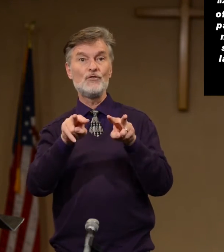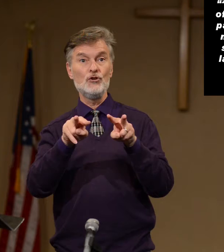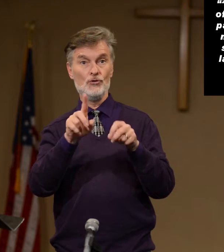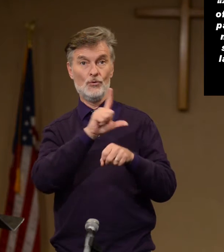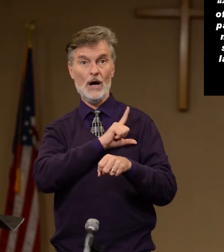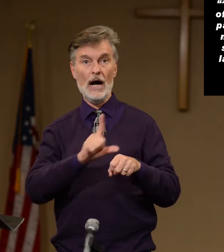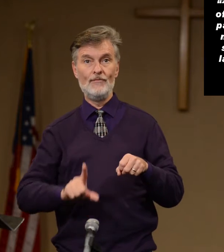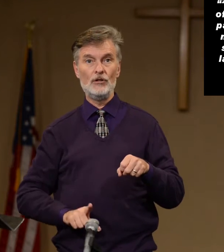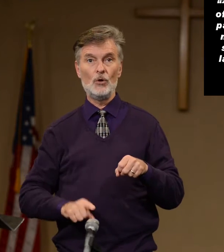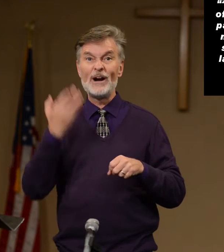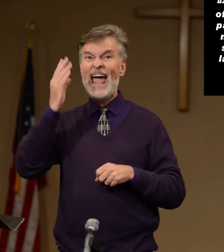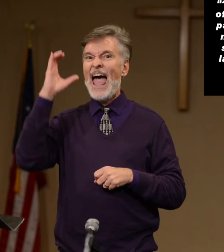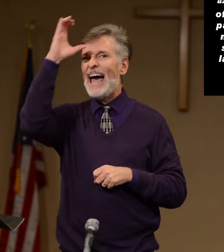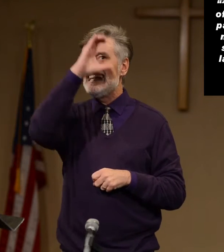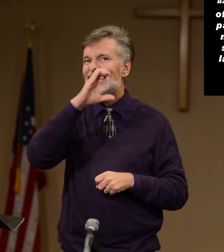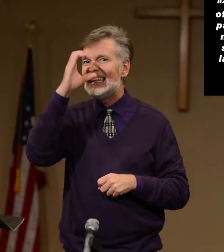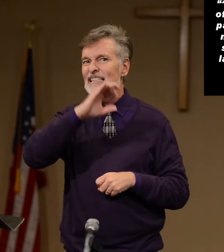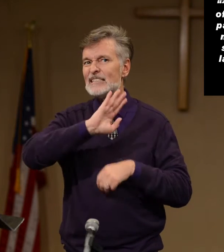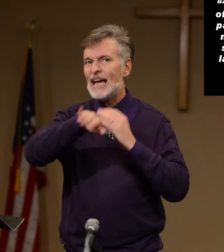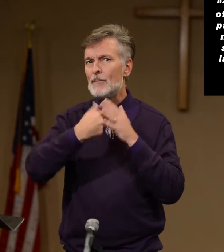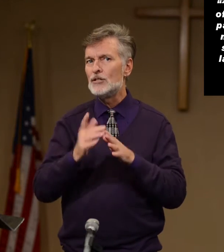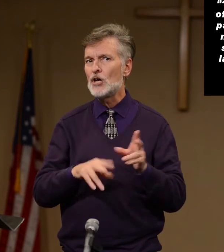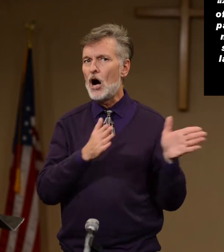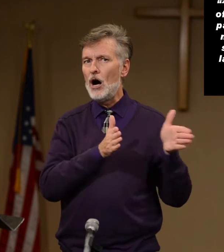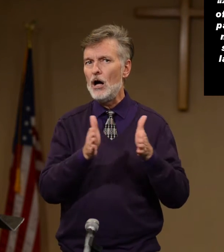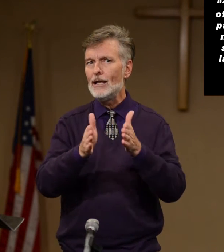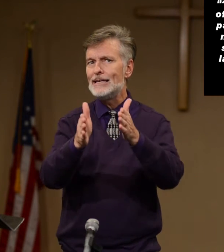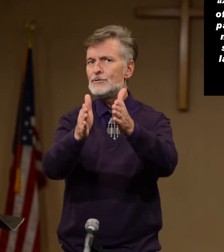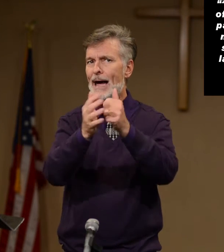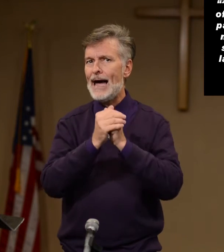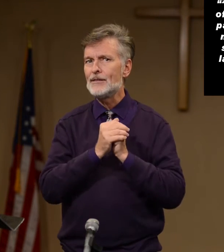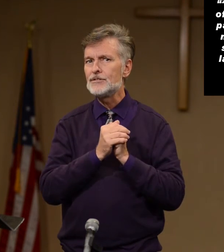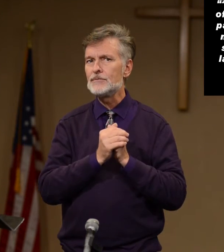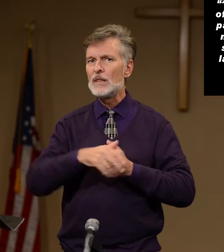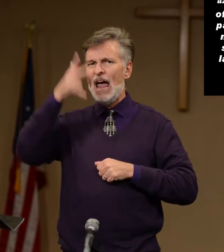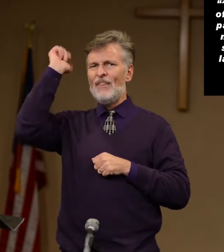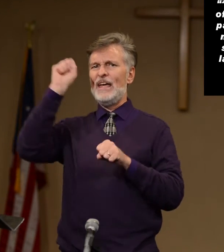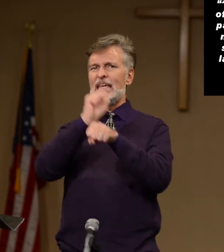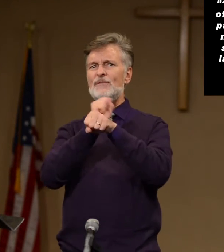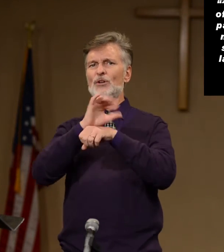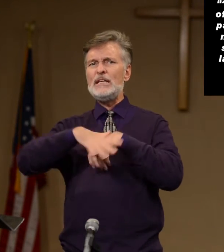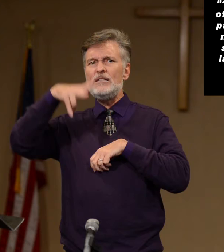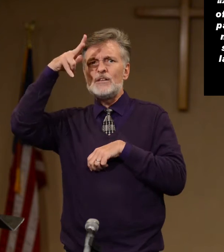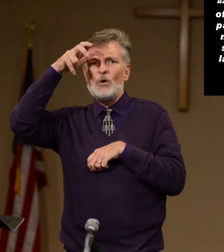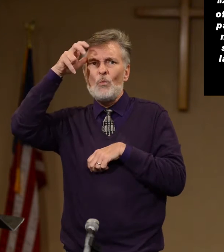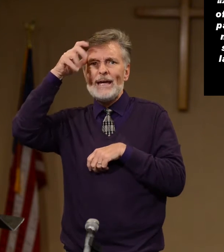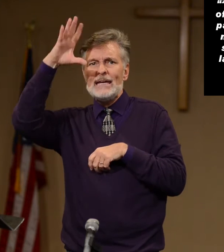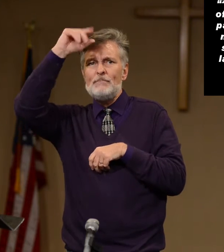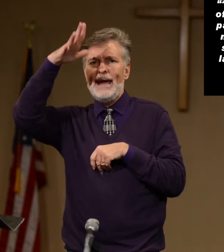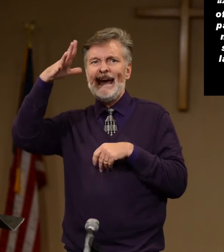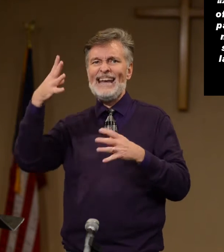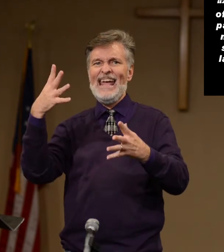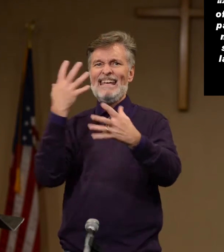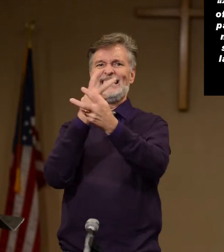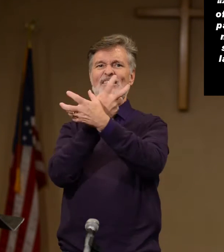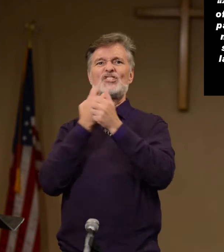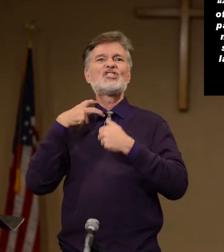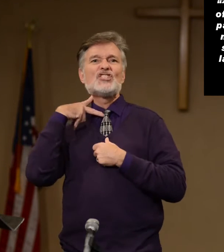view of the Lord, and He examines all his paths. The evil deeds of the wicked man